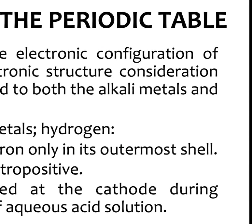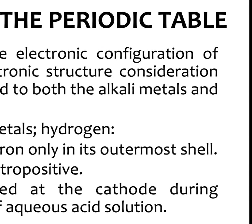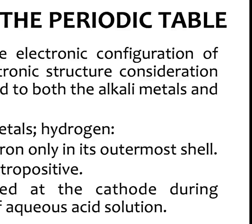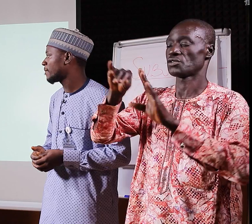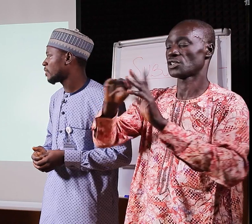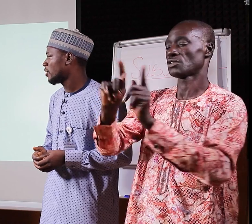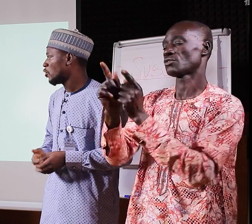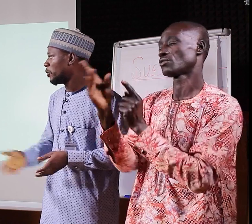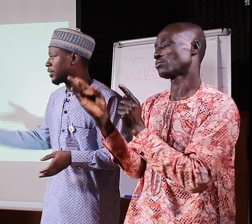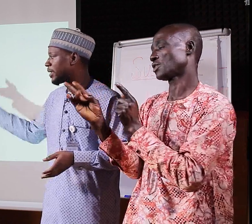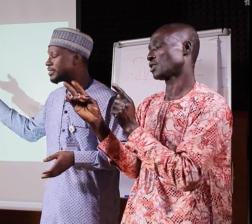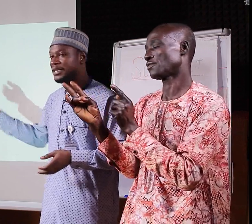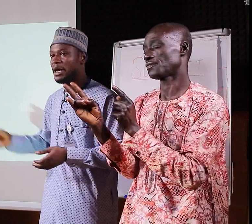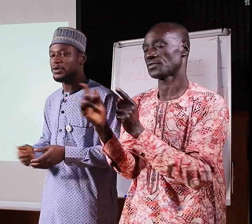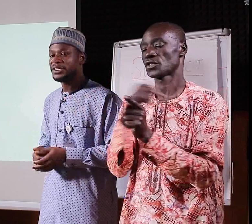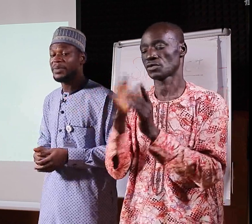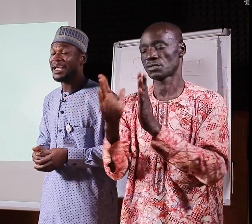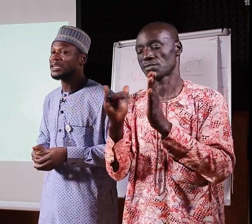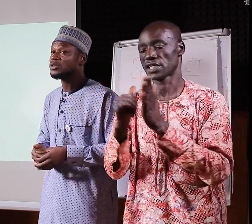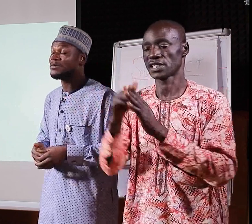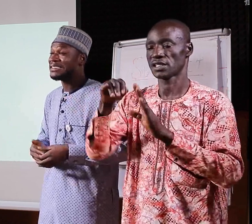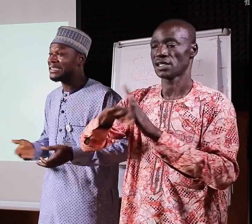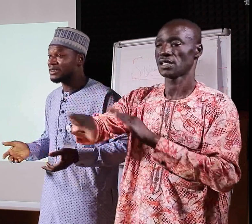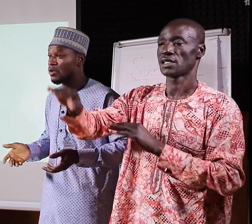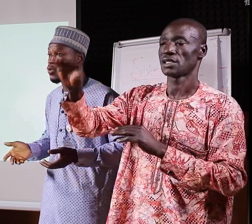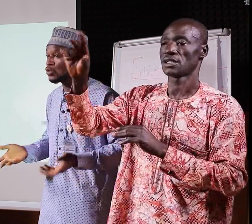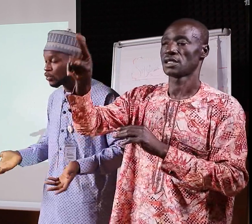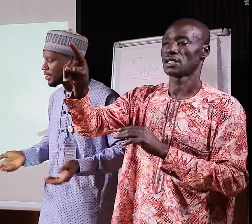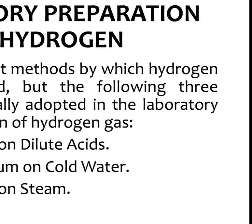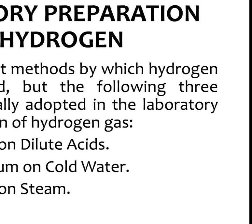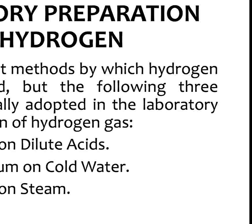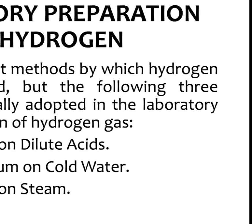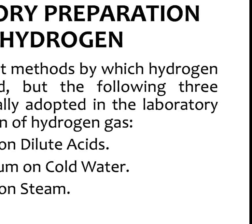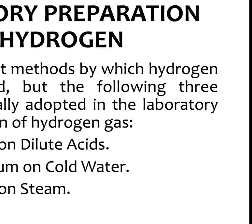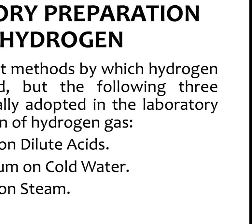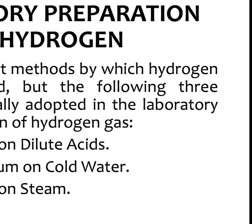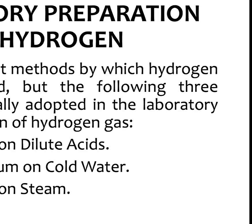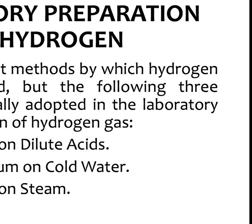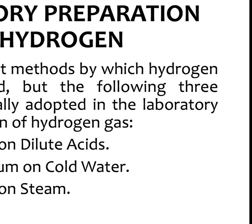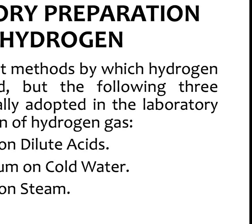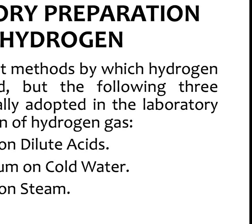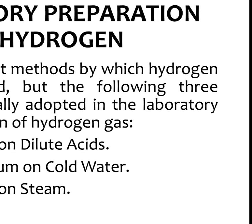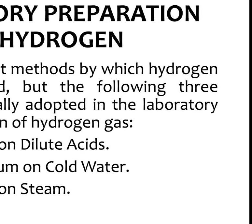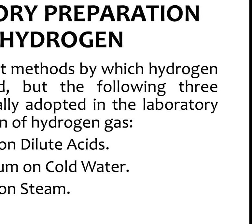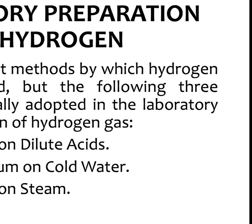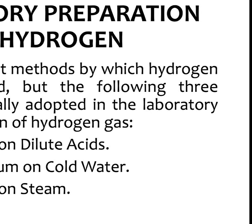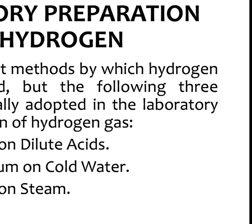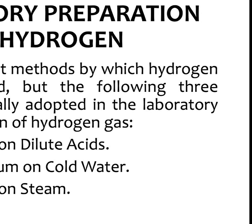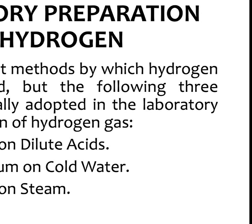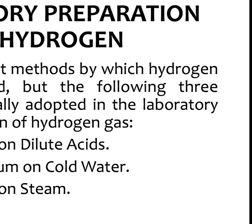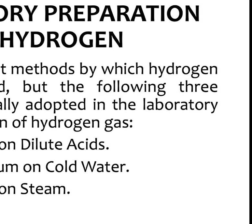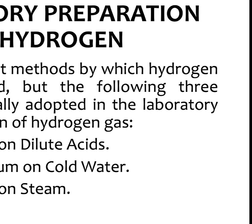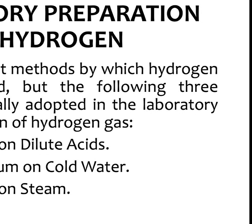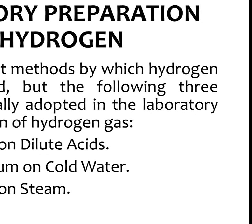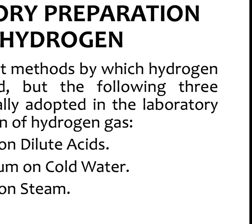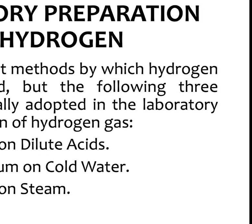nature. We prepare it in the laboratory by the action of zinc on cold water, and so on and so forth.